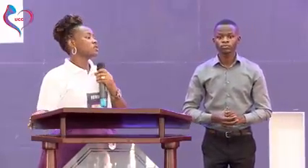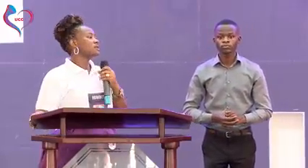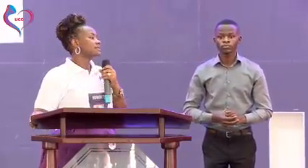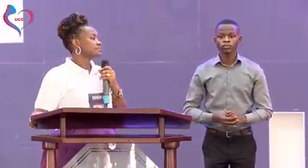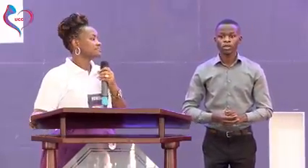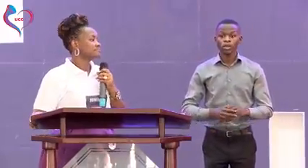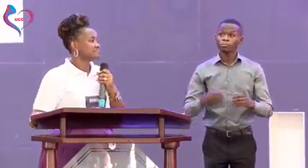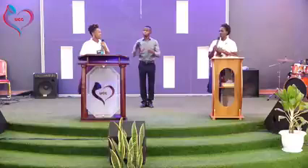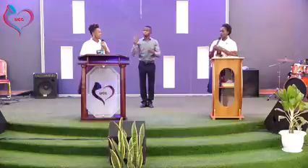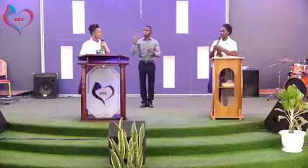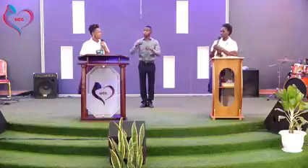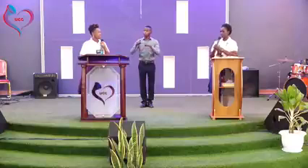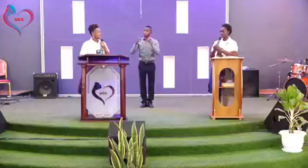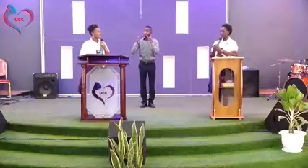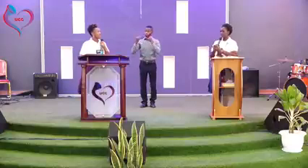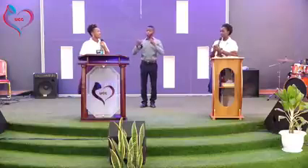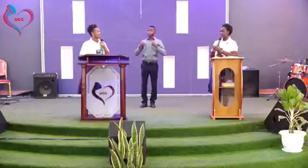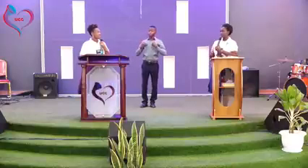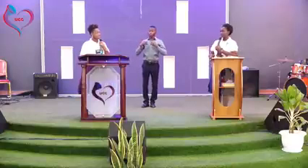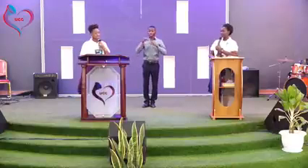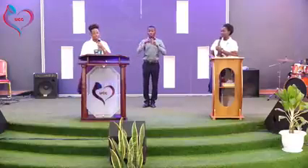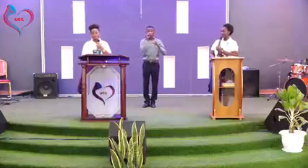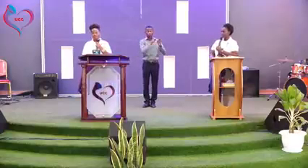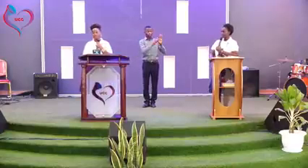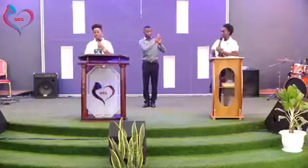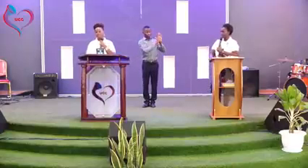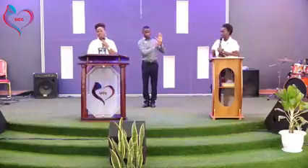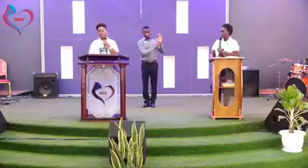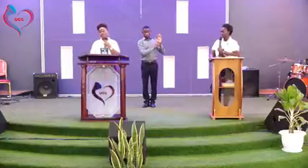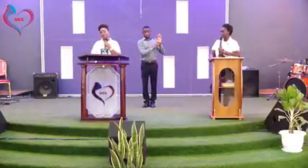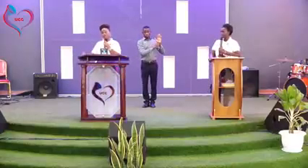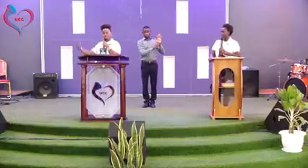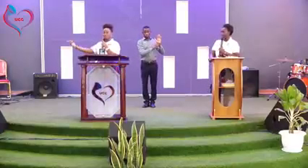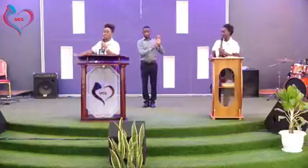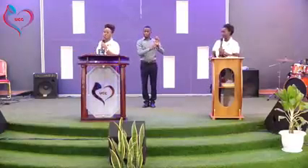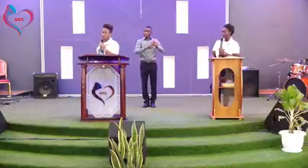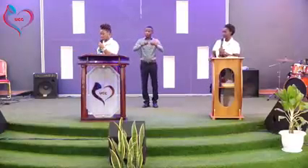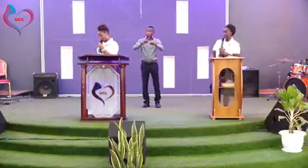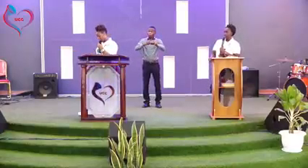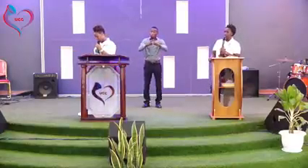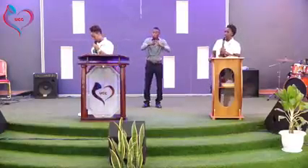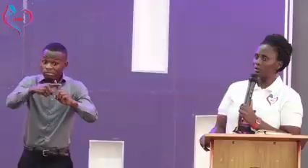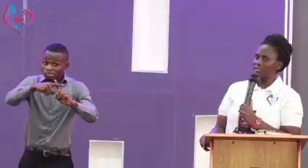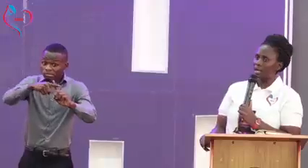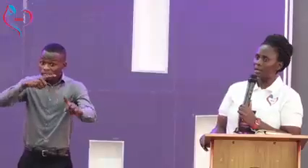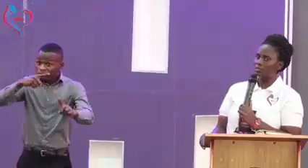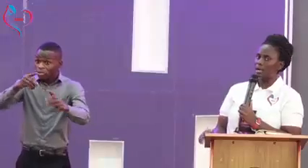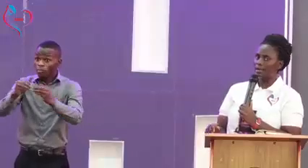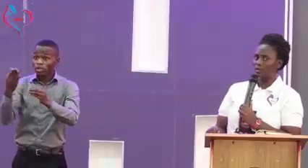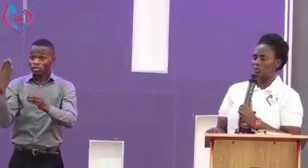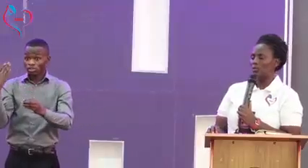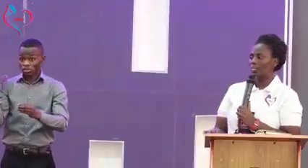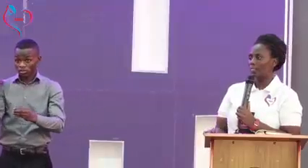We were told in the Old Testament that when you kill your brother,